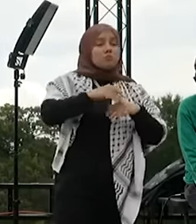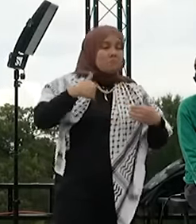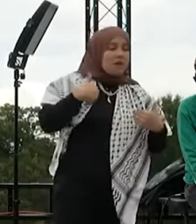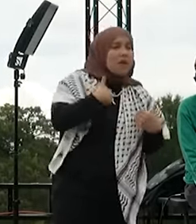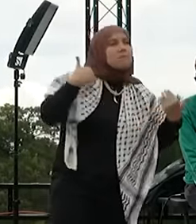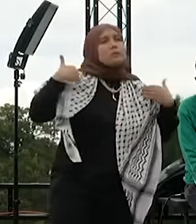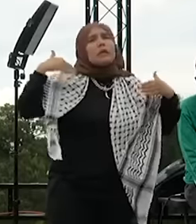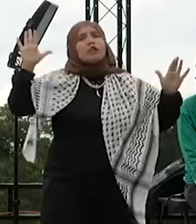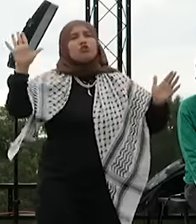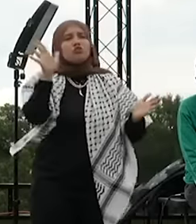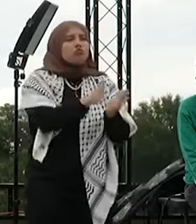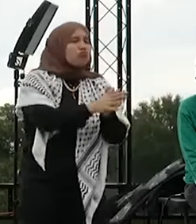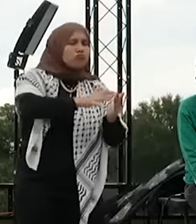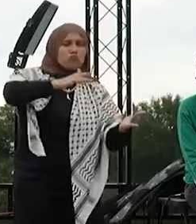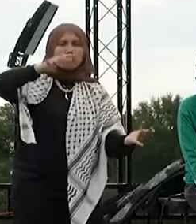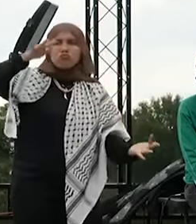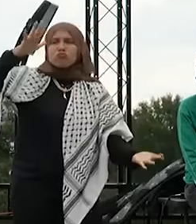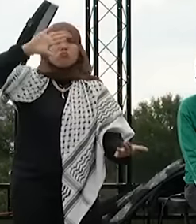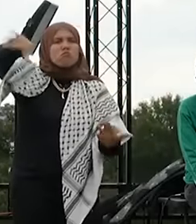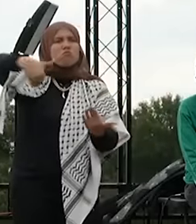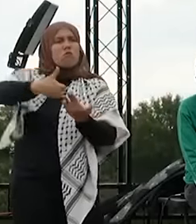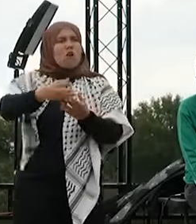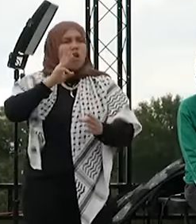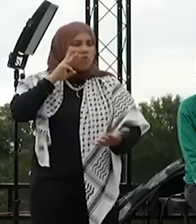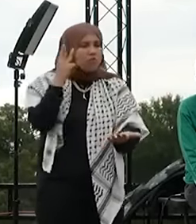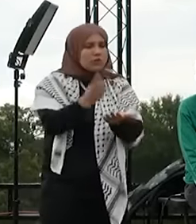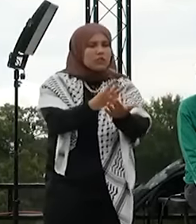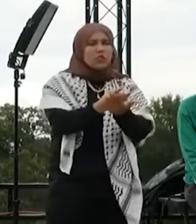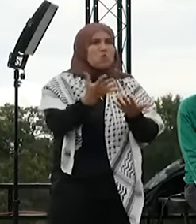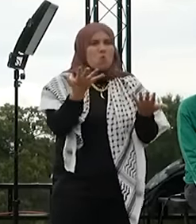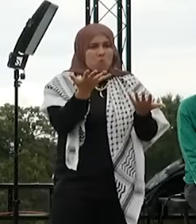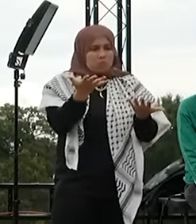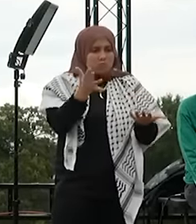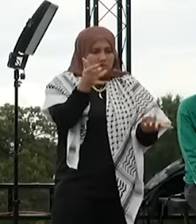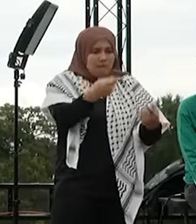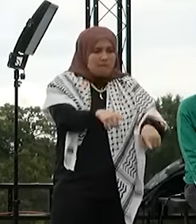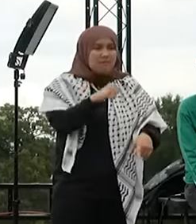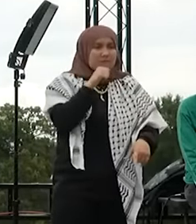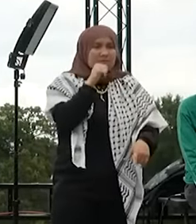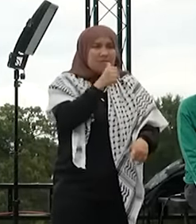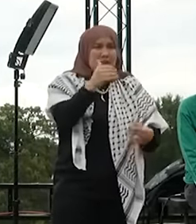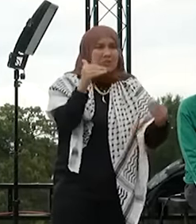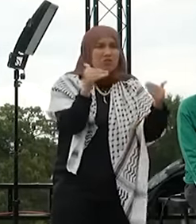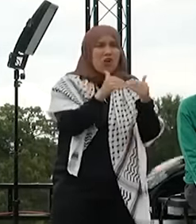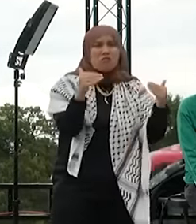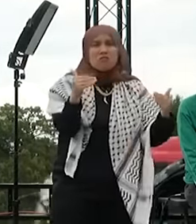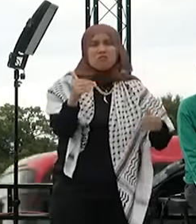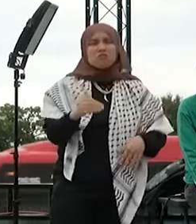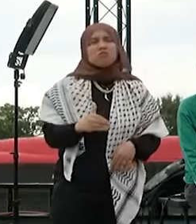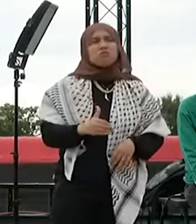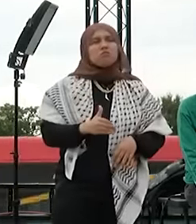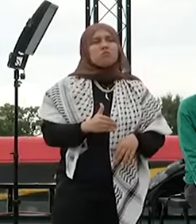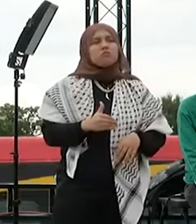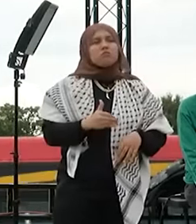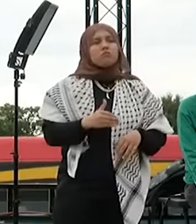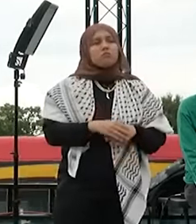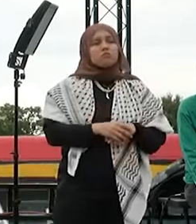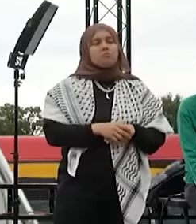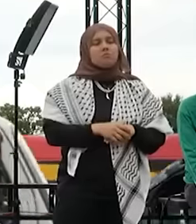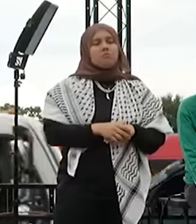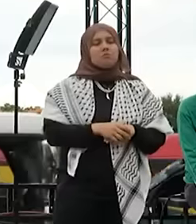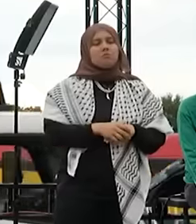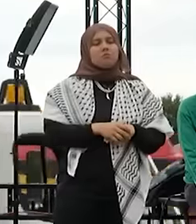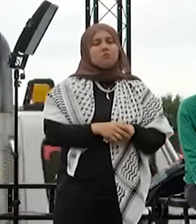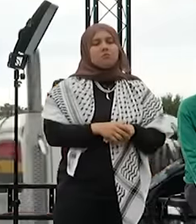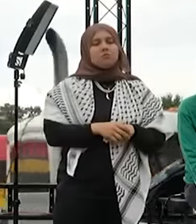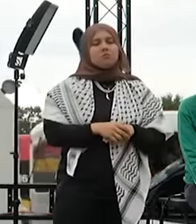angels, were witnessing what was unjust, But upon all of that,